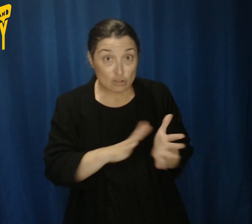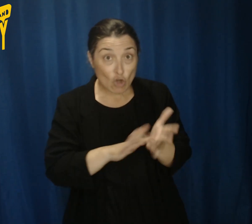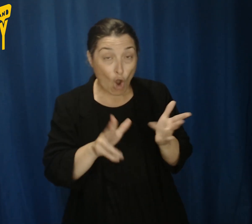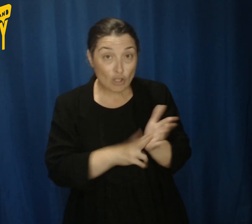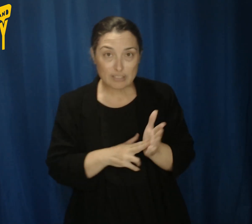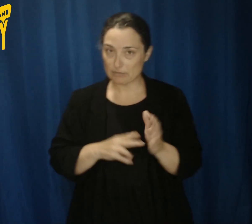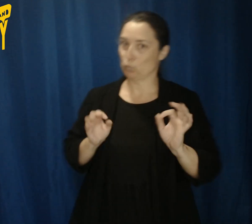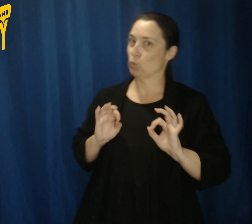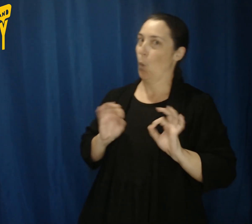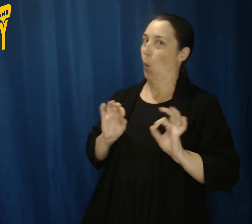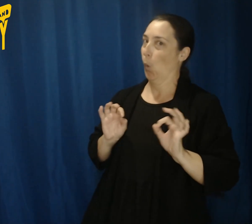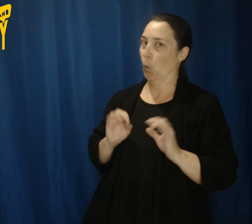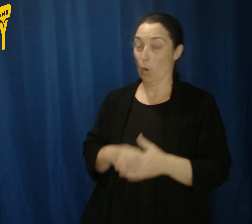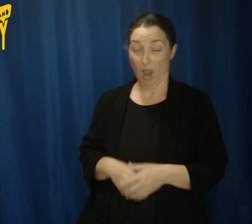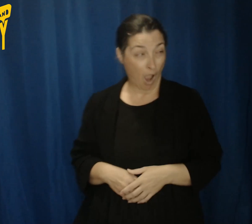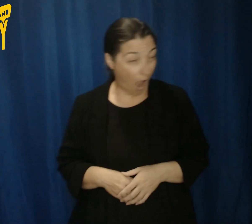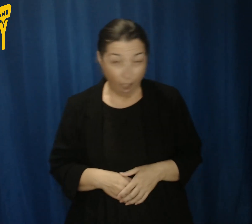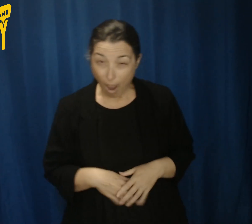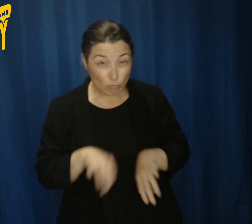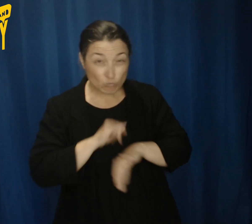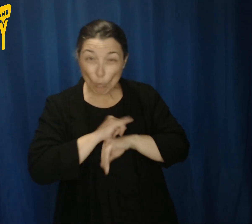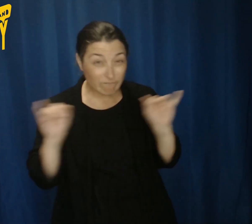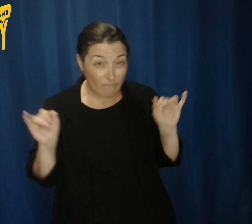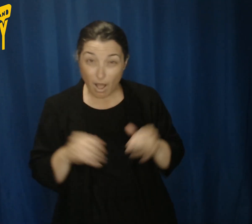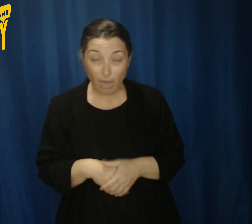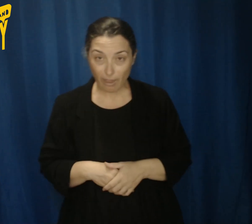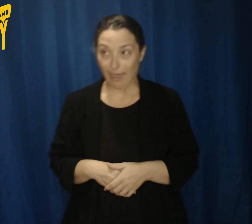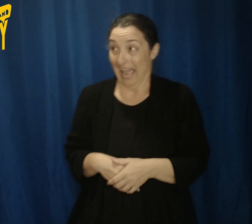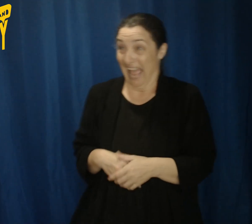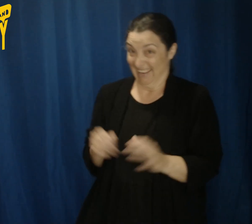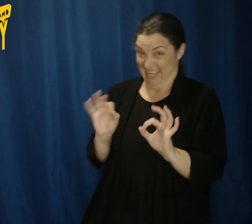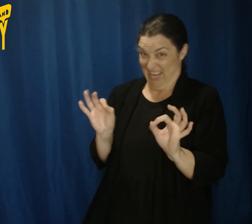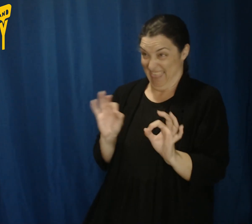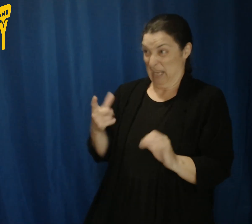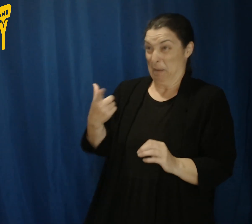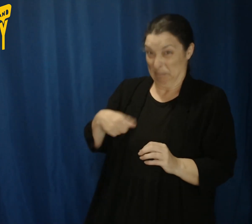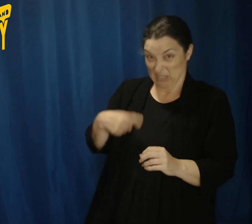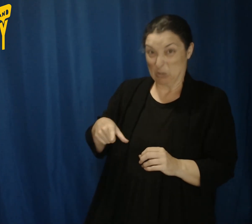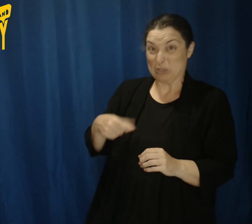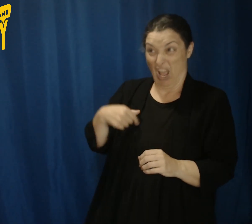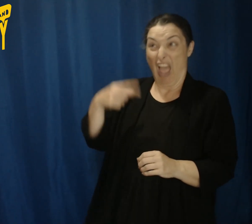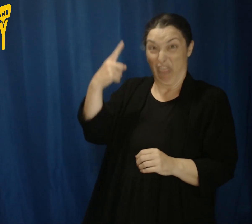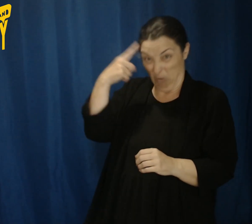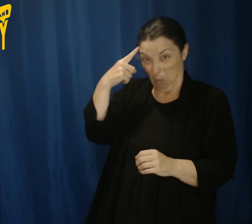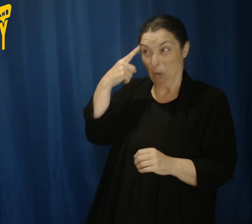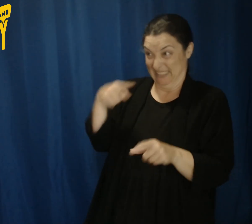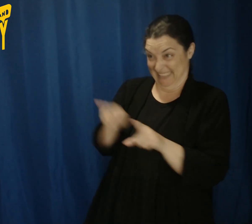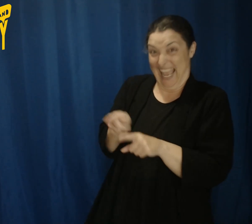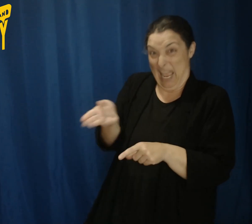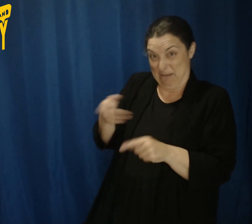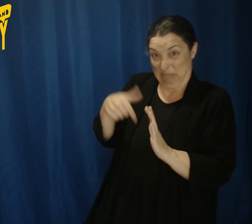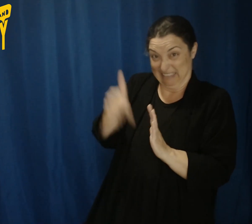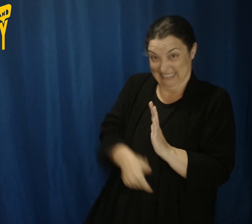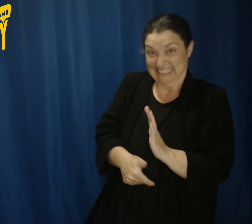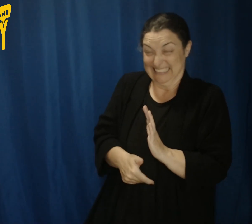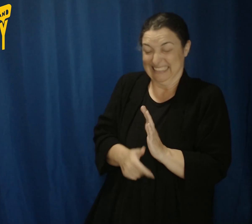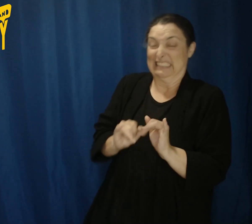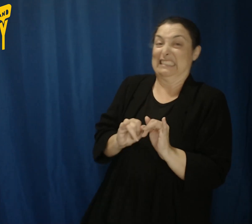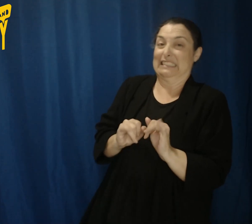haven't. It's brutal. Specifically because I thought it would be really intense. It is. Yeah. It's hell. But